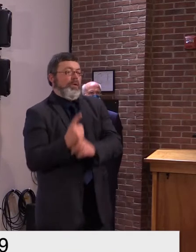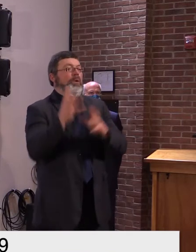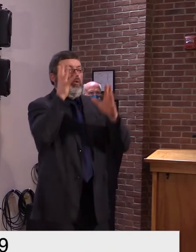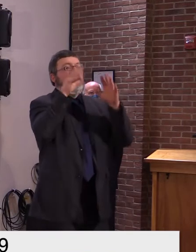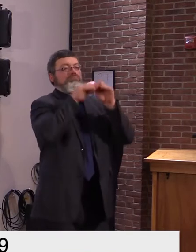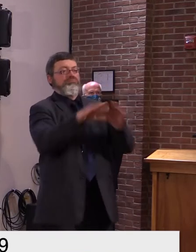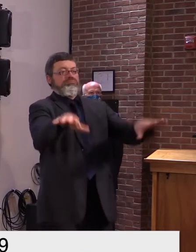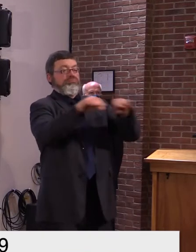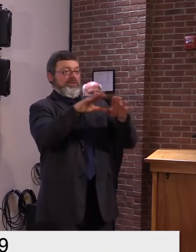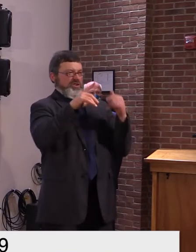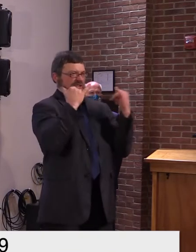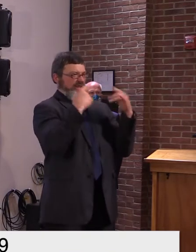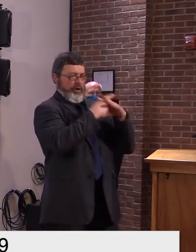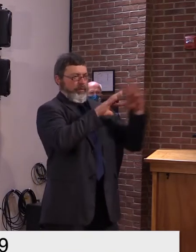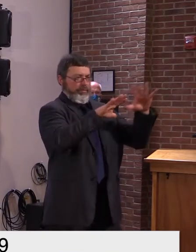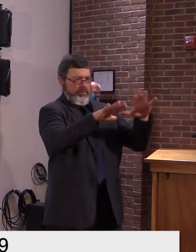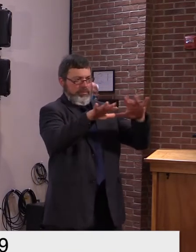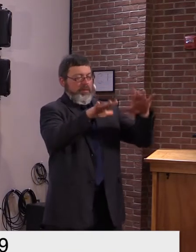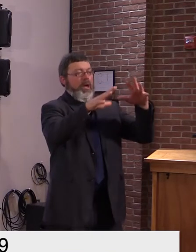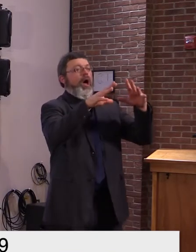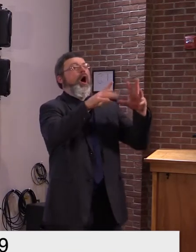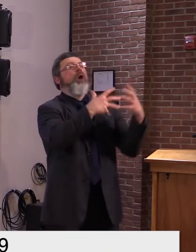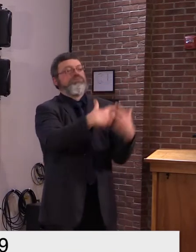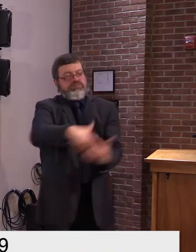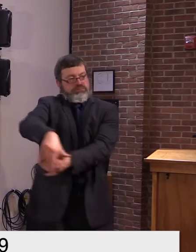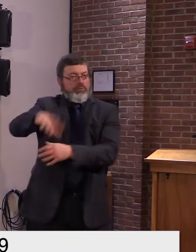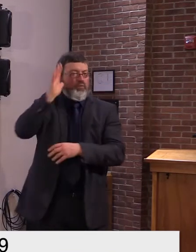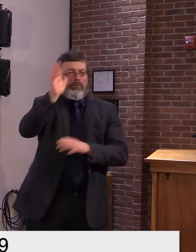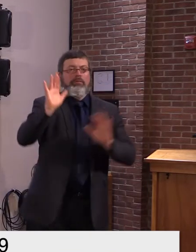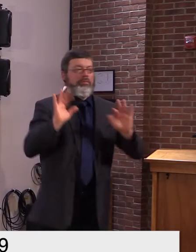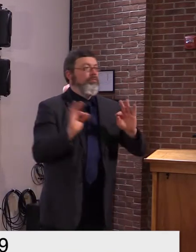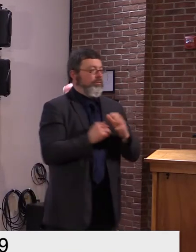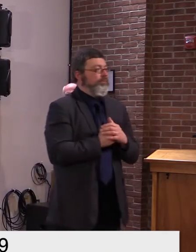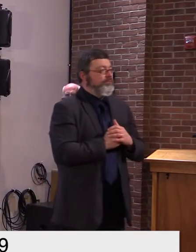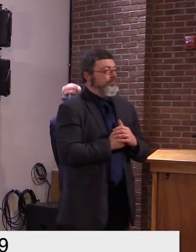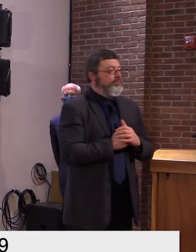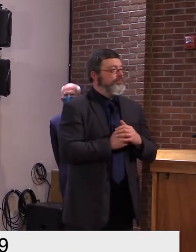Okay, we'll move to Mike Donahue, the Islander.